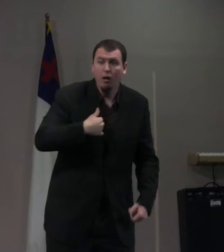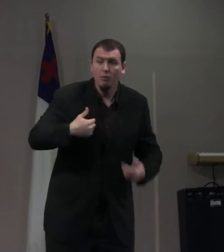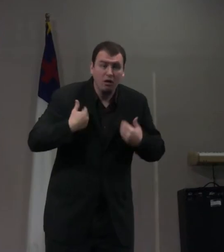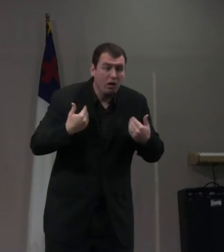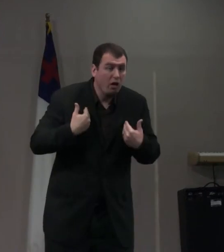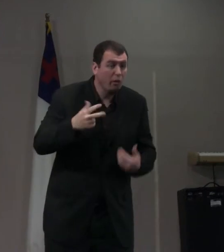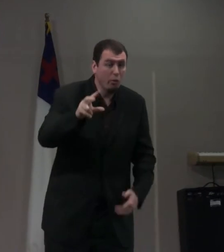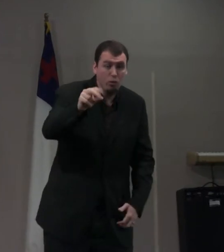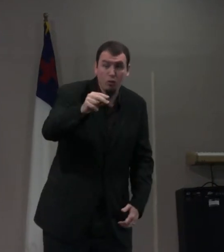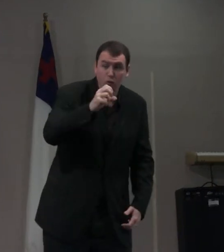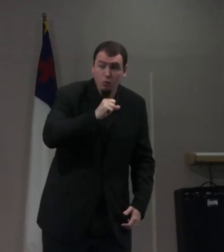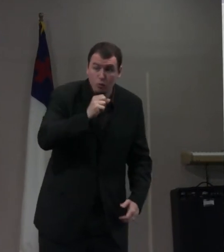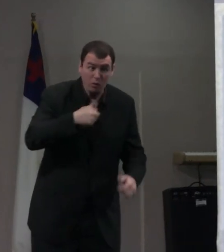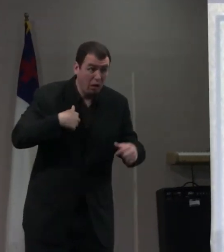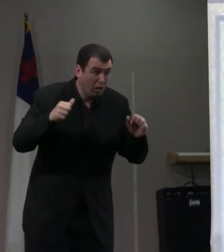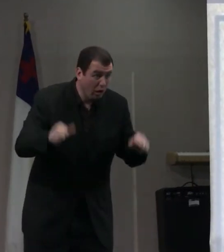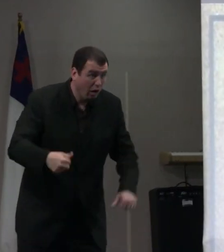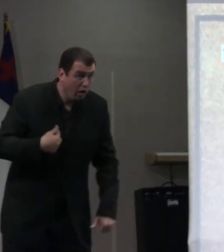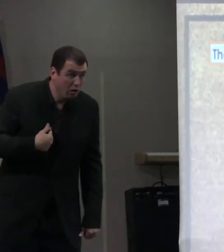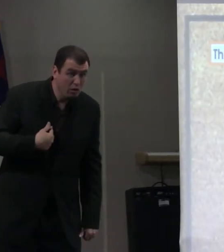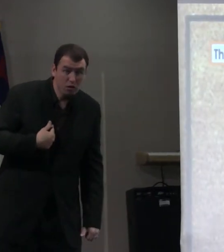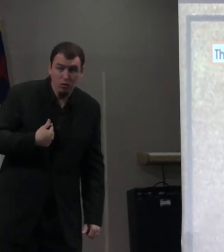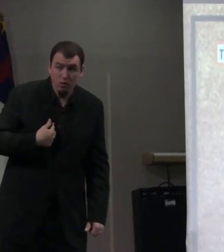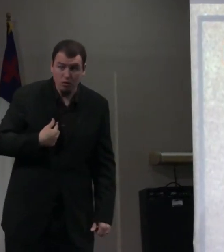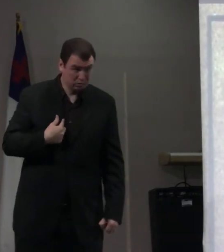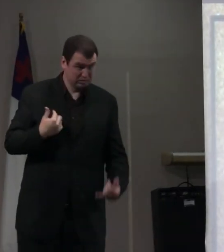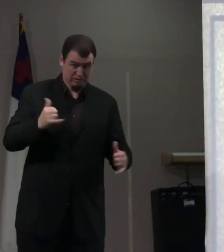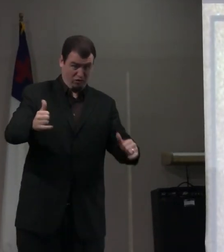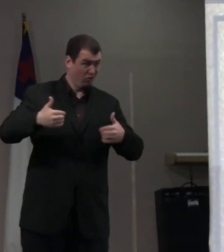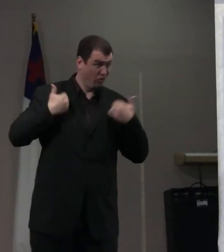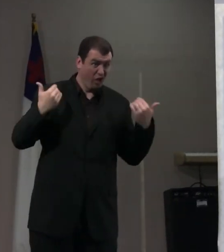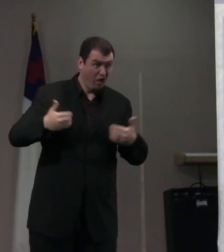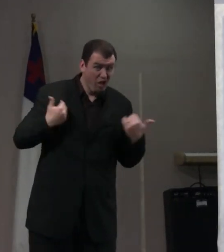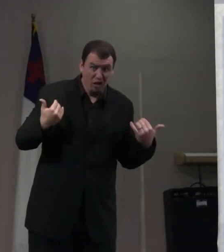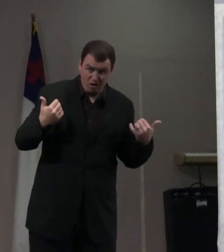you know, I can be immature. I'm 30 years old, right? I'm still young.